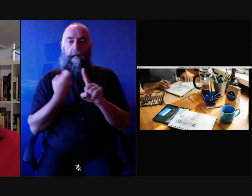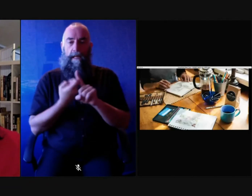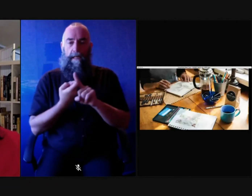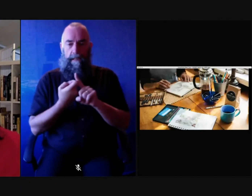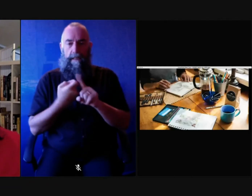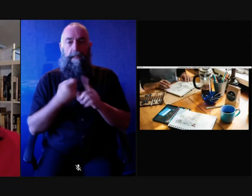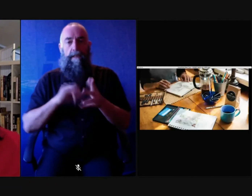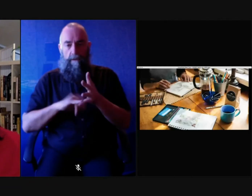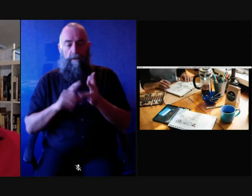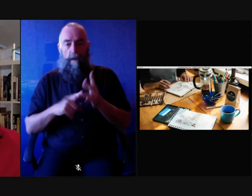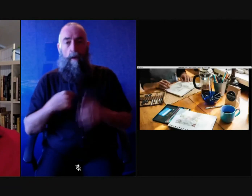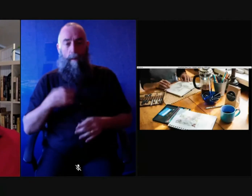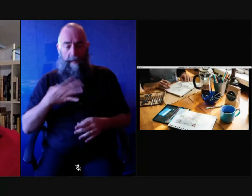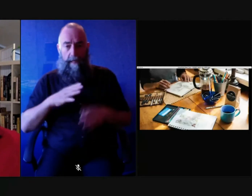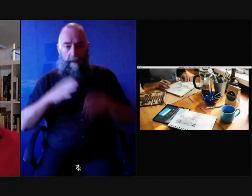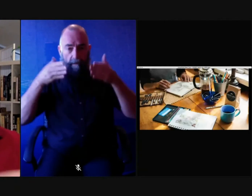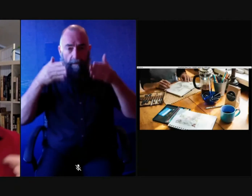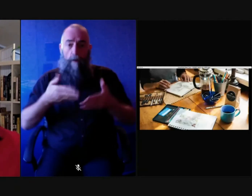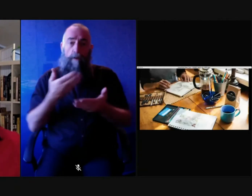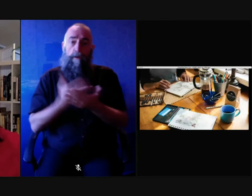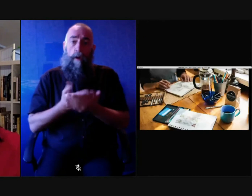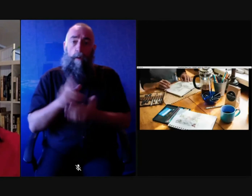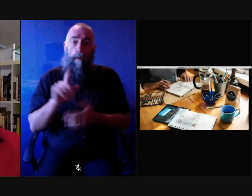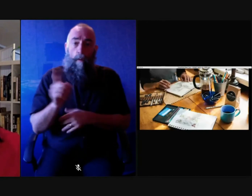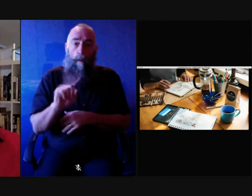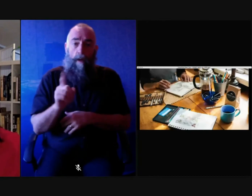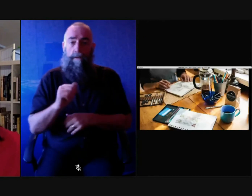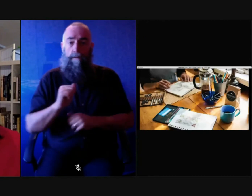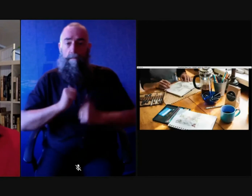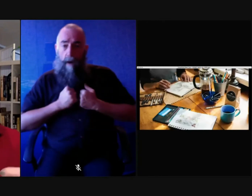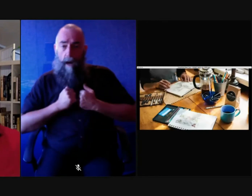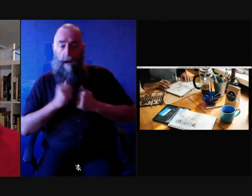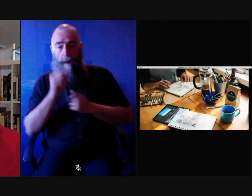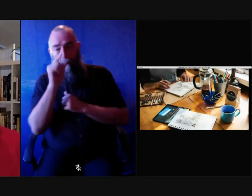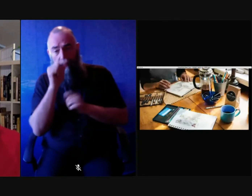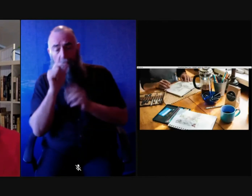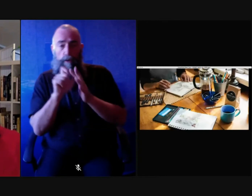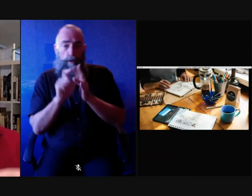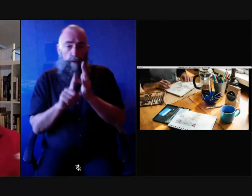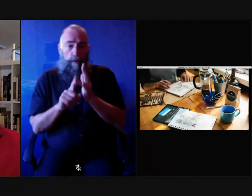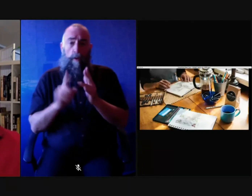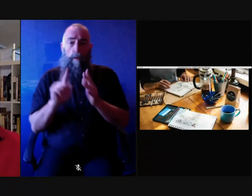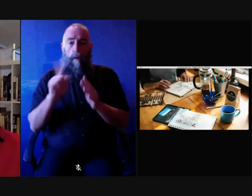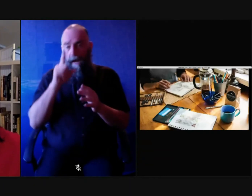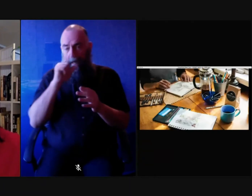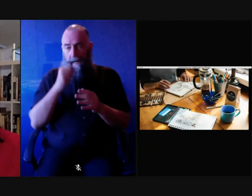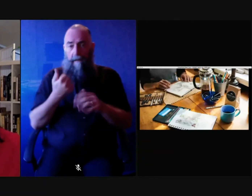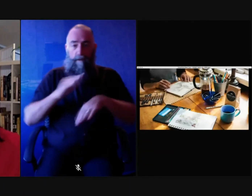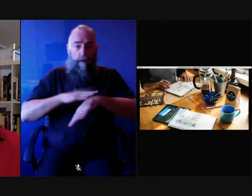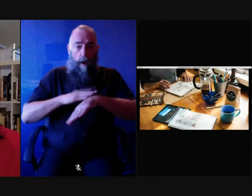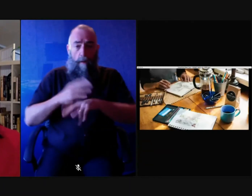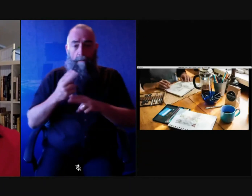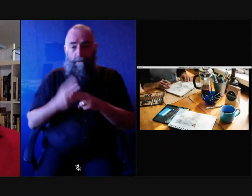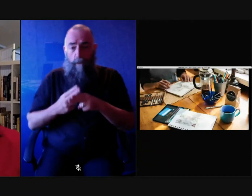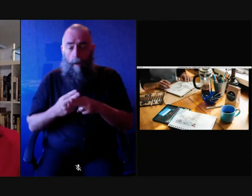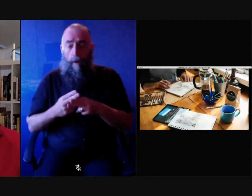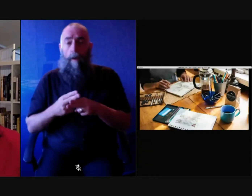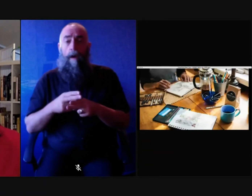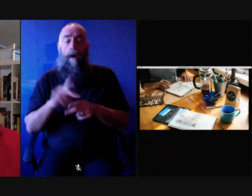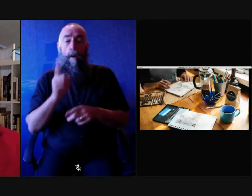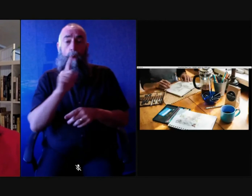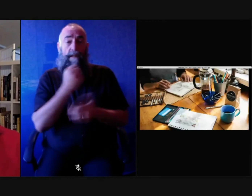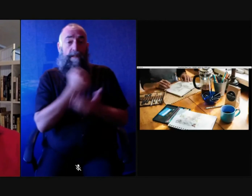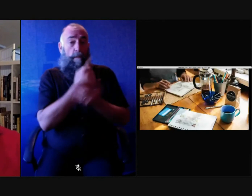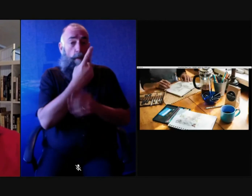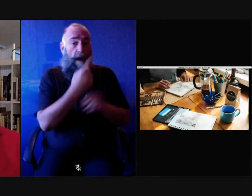your attention on this week, what you have the capacity for, what's important, what's not, and all the